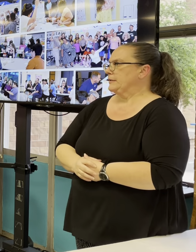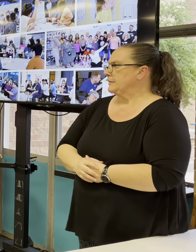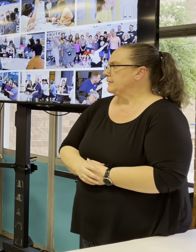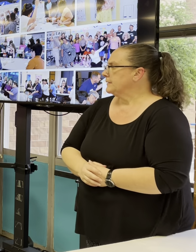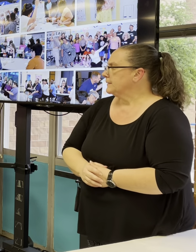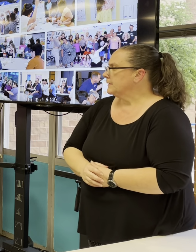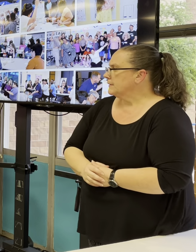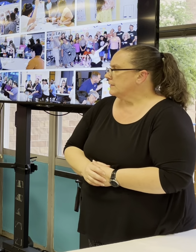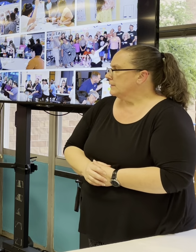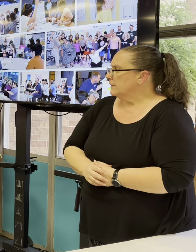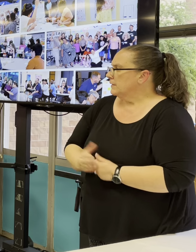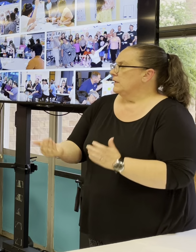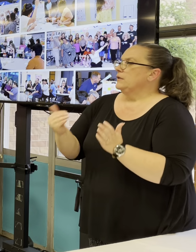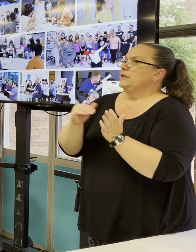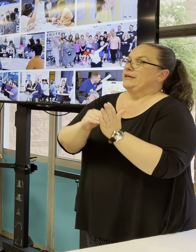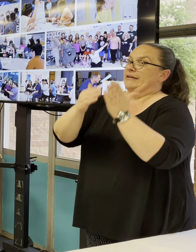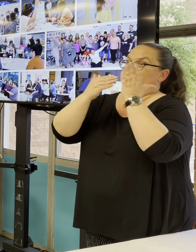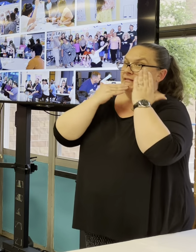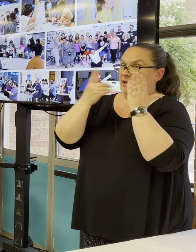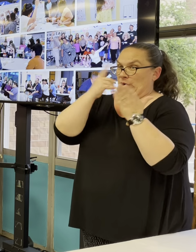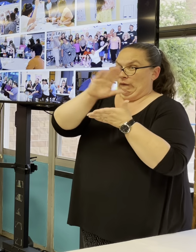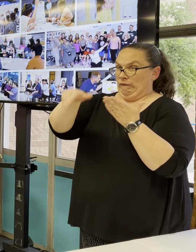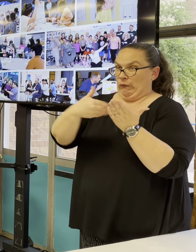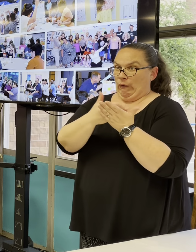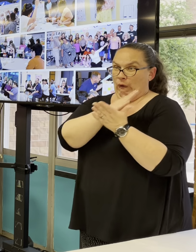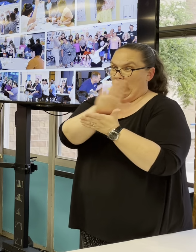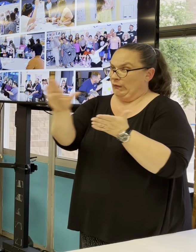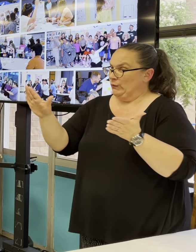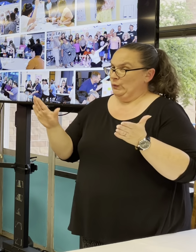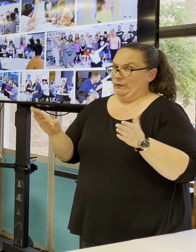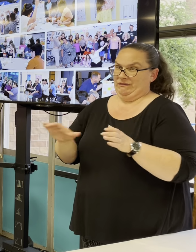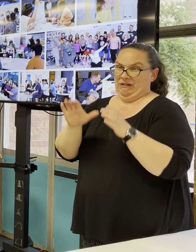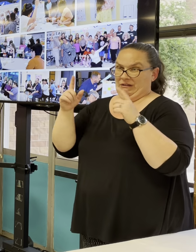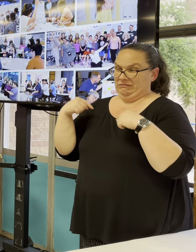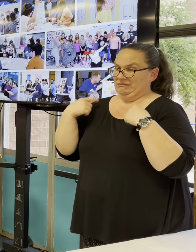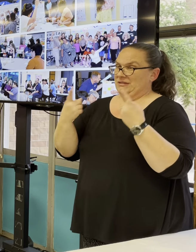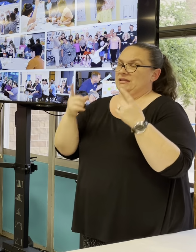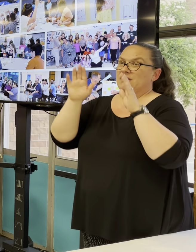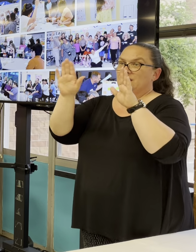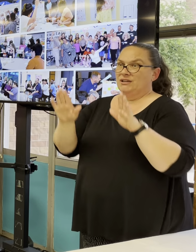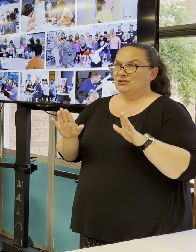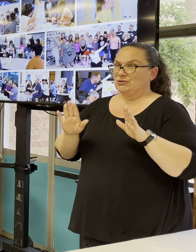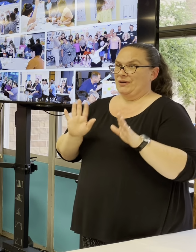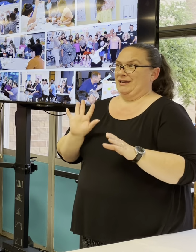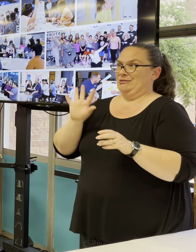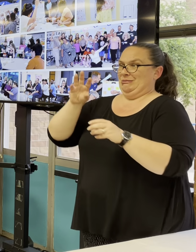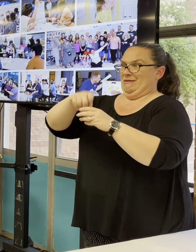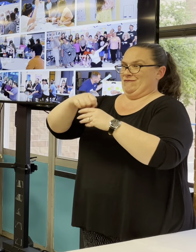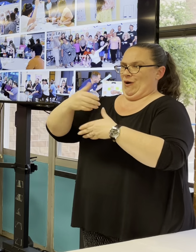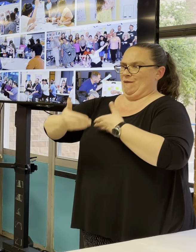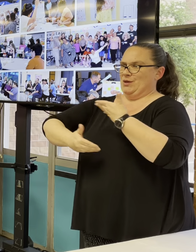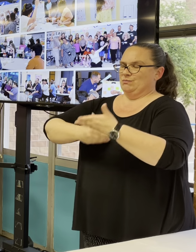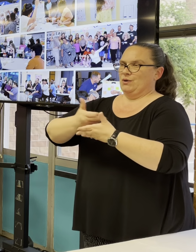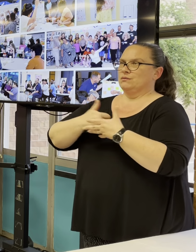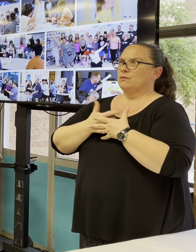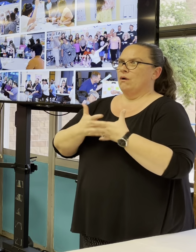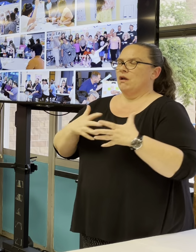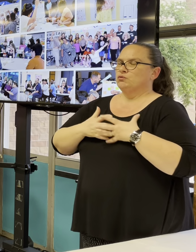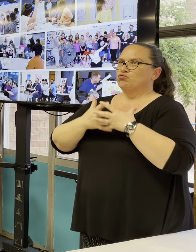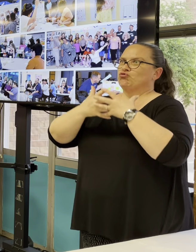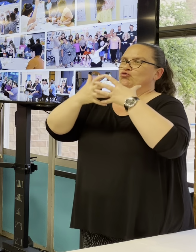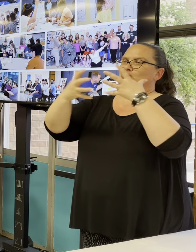again, I just want to say thank you for all your efforts. This is great to come into this process with so much